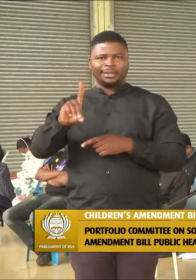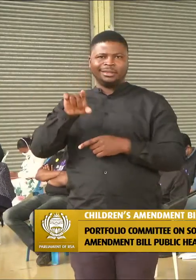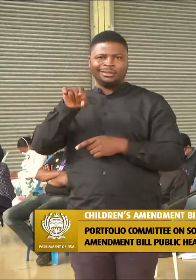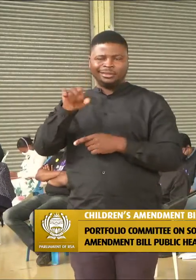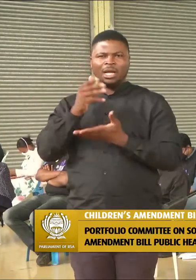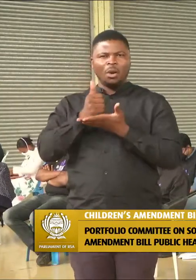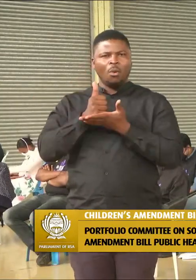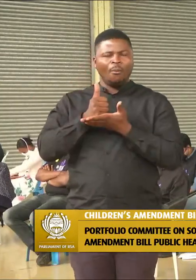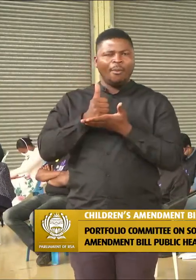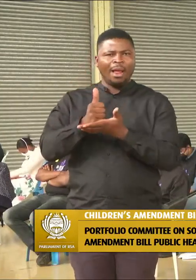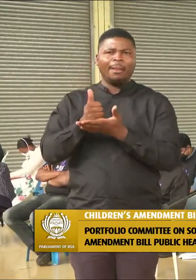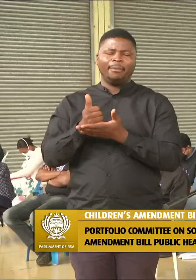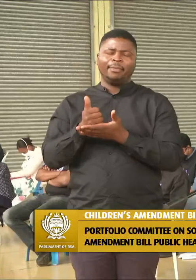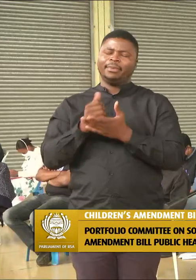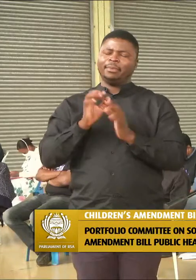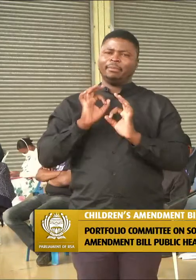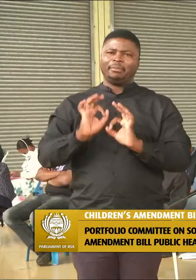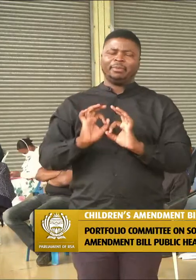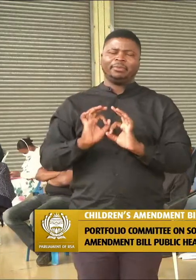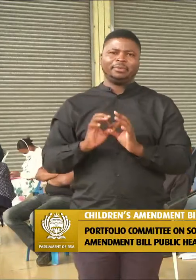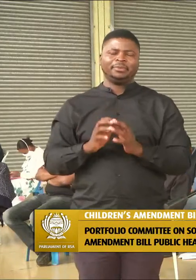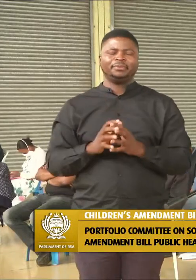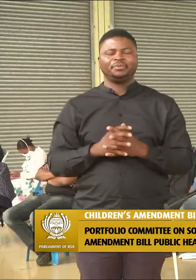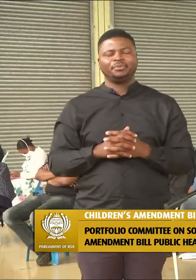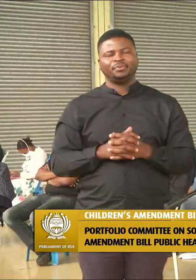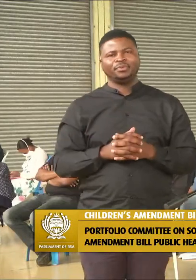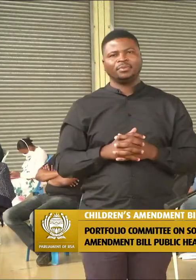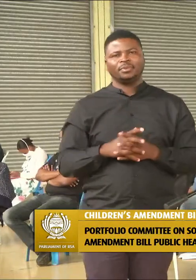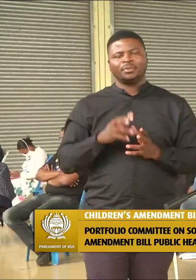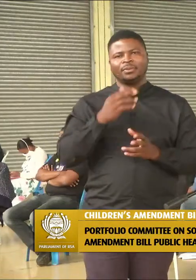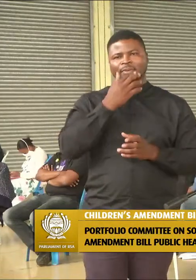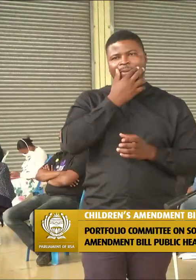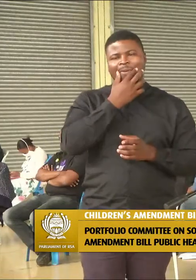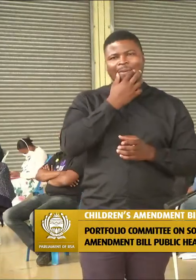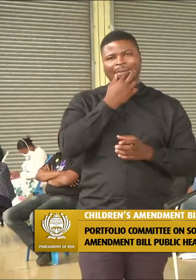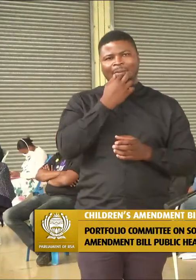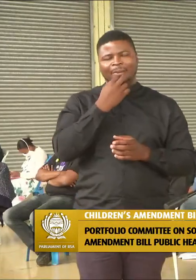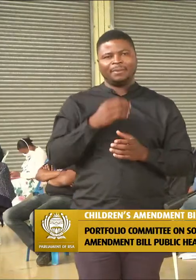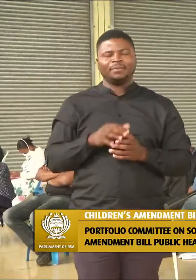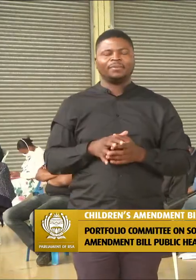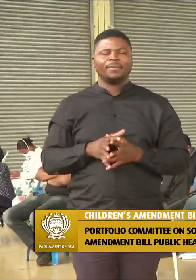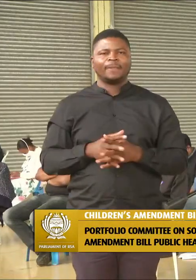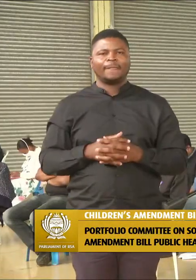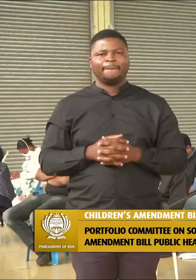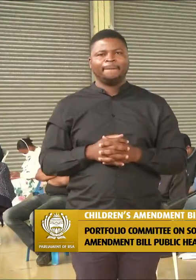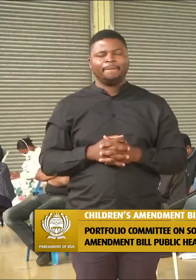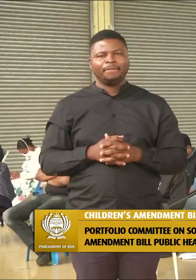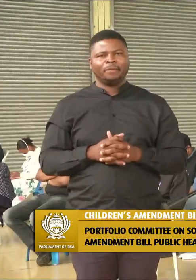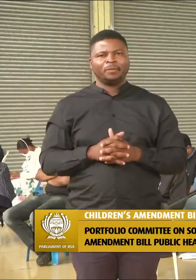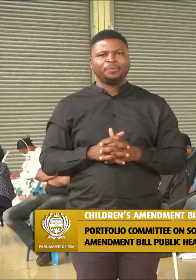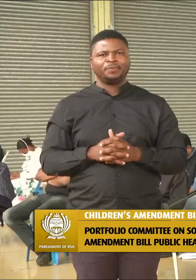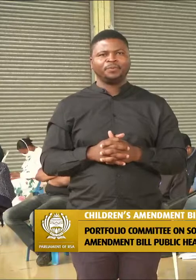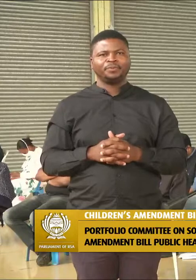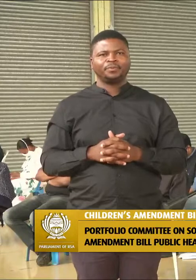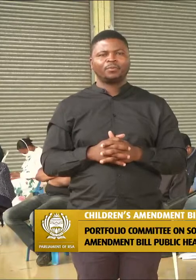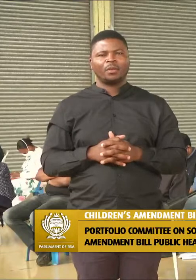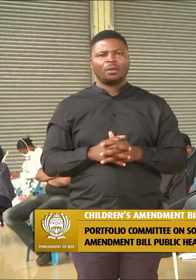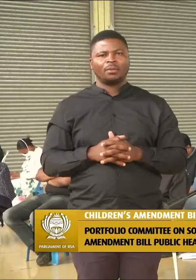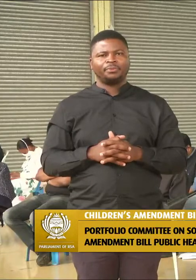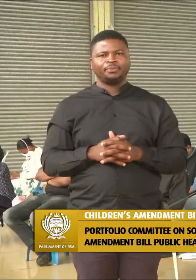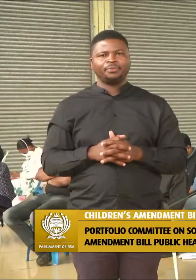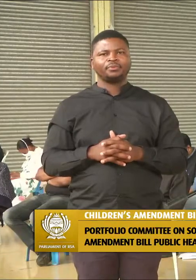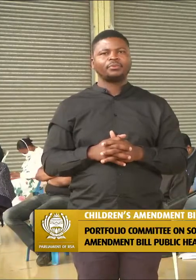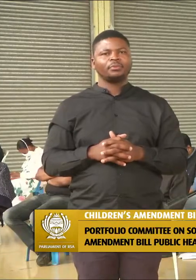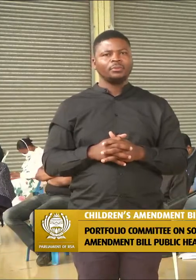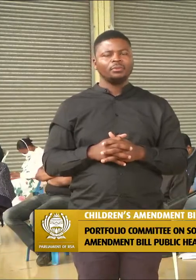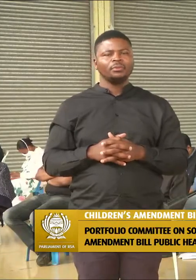terms of the curriculum because the curriculum that will be used will apply across the board. Even